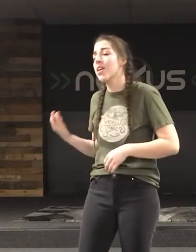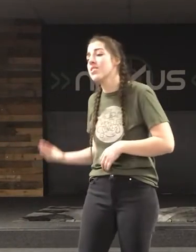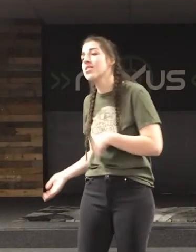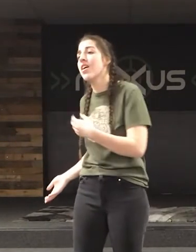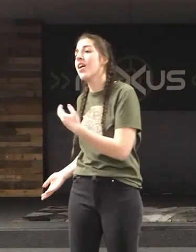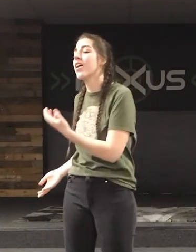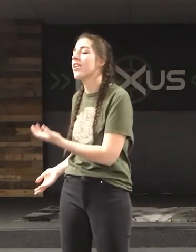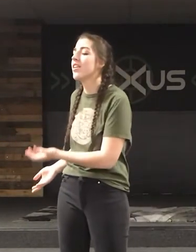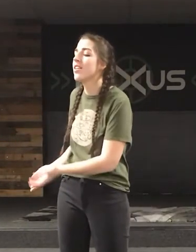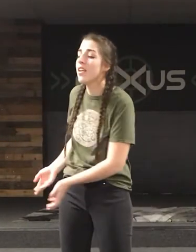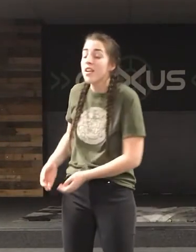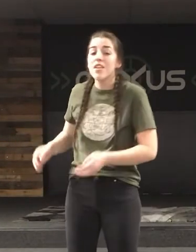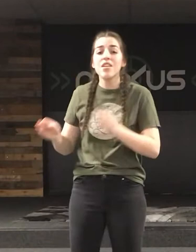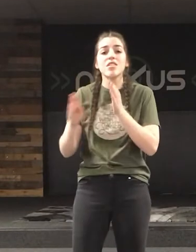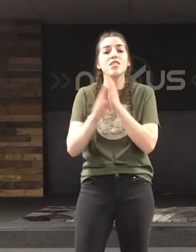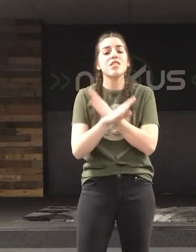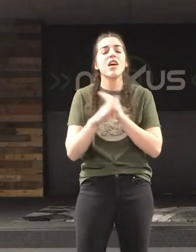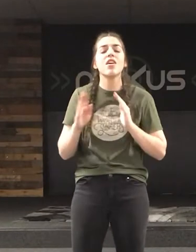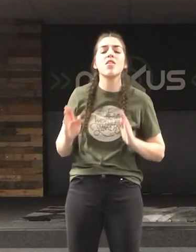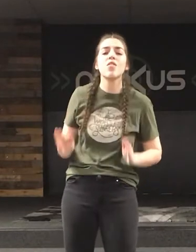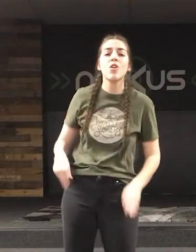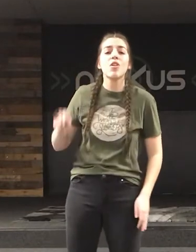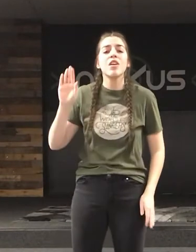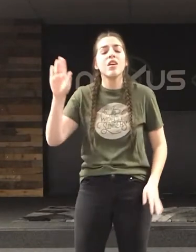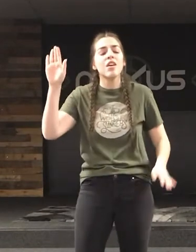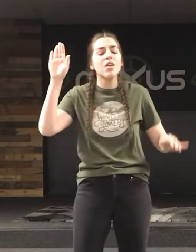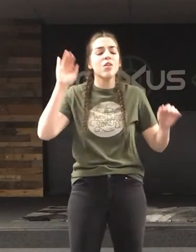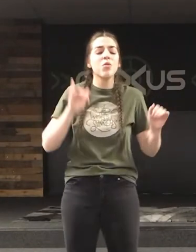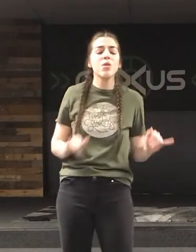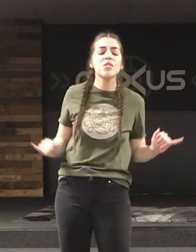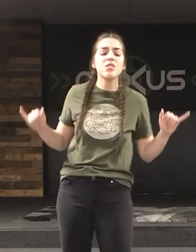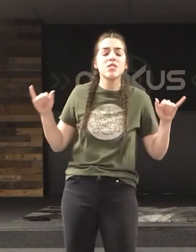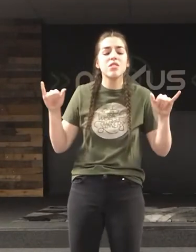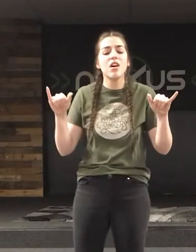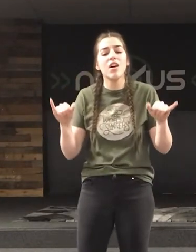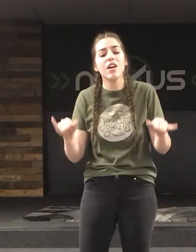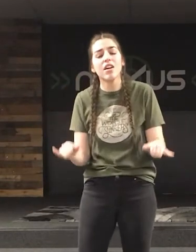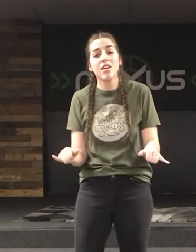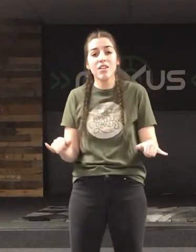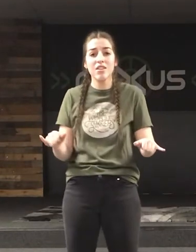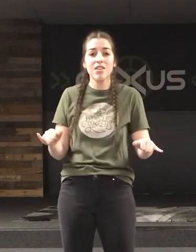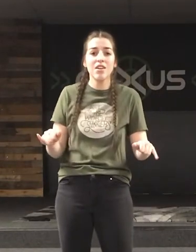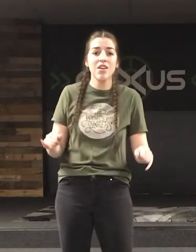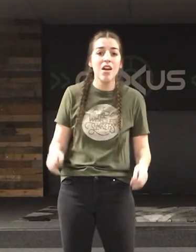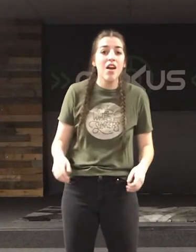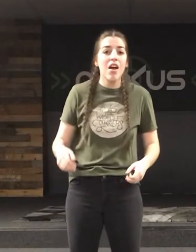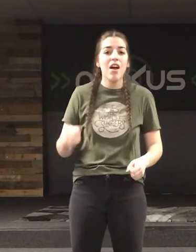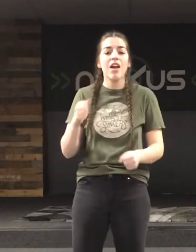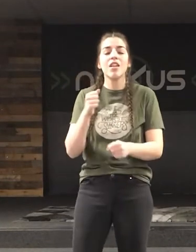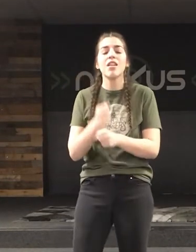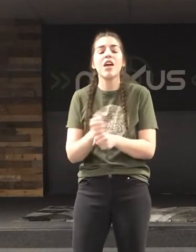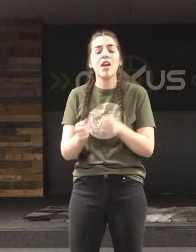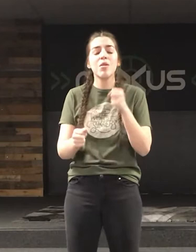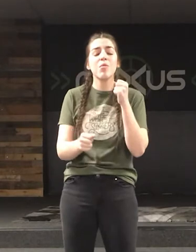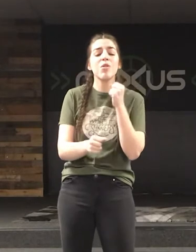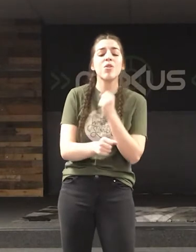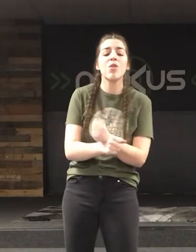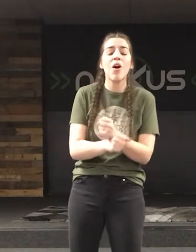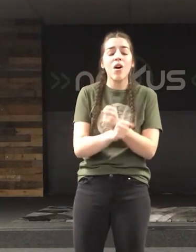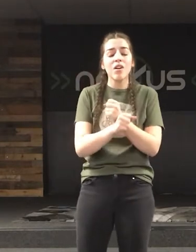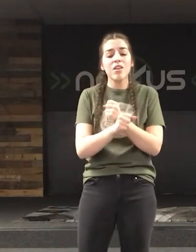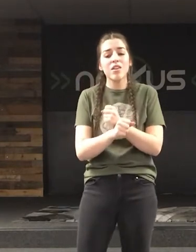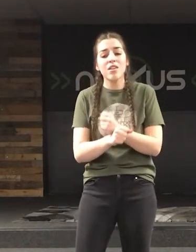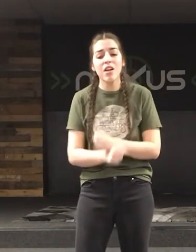by my side, the Savior, He will stay. I